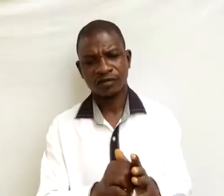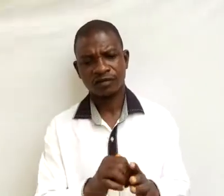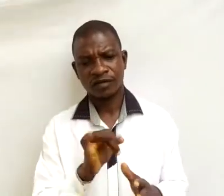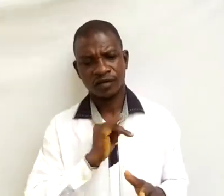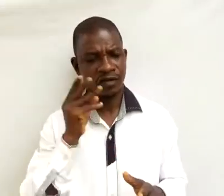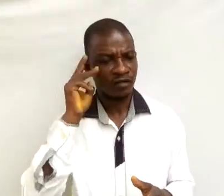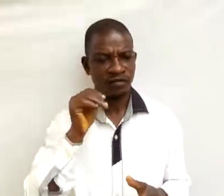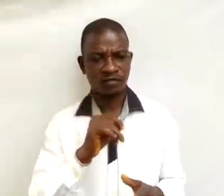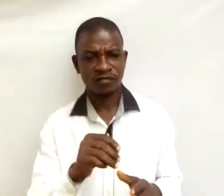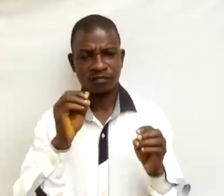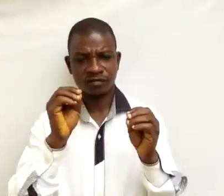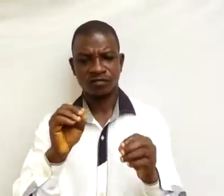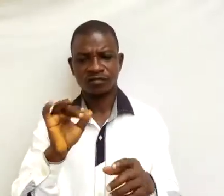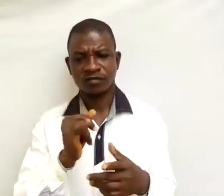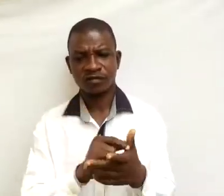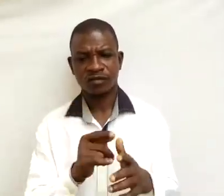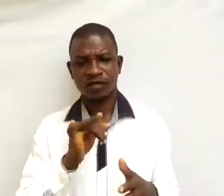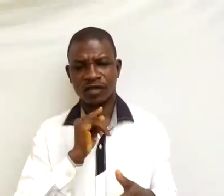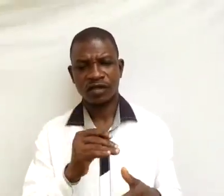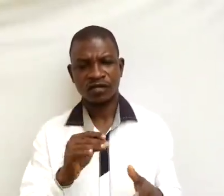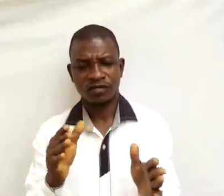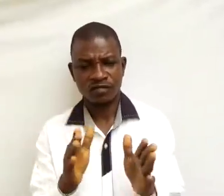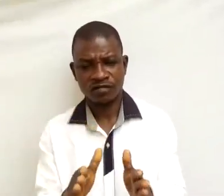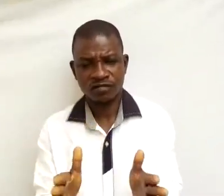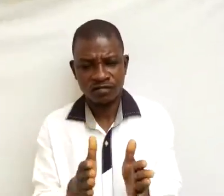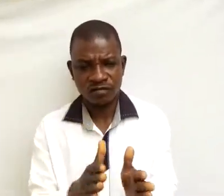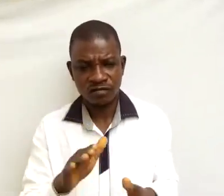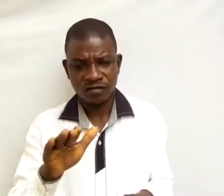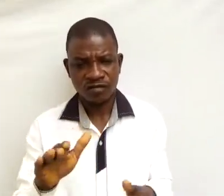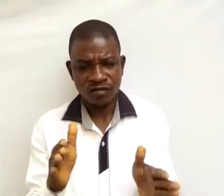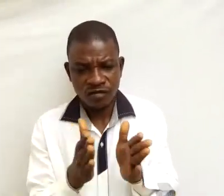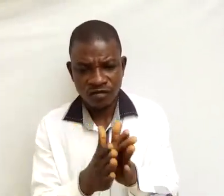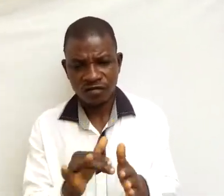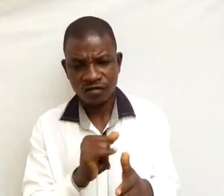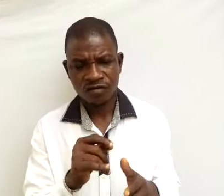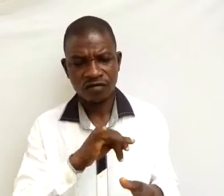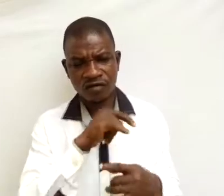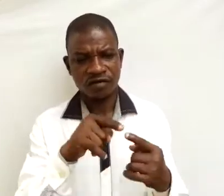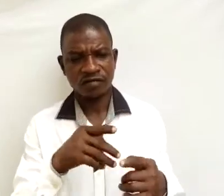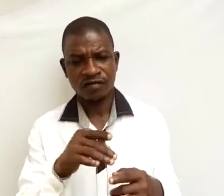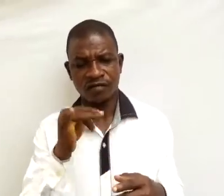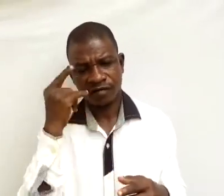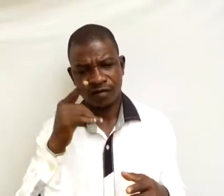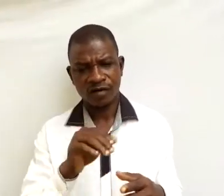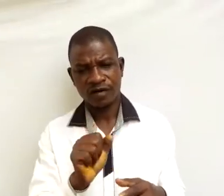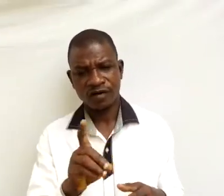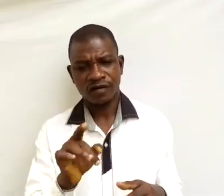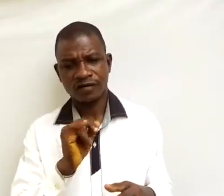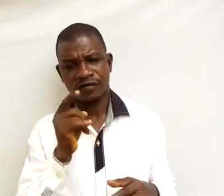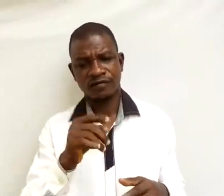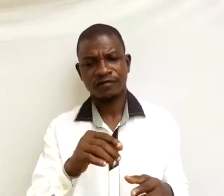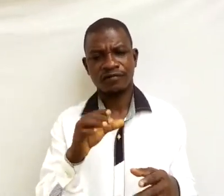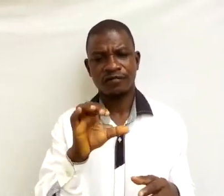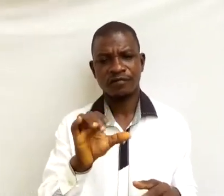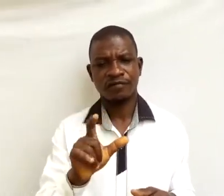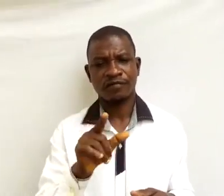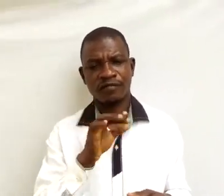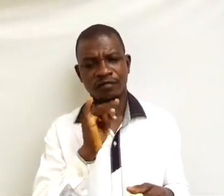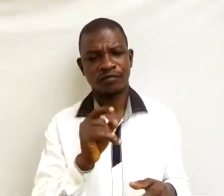often teased because I was small. Because I was small is an example of adverbial clause. Adverbial clause of